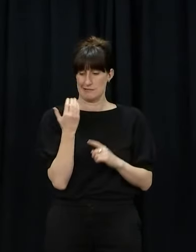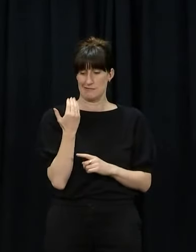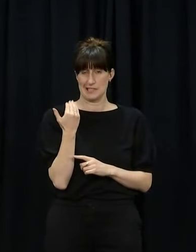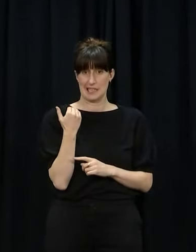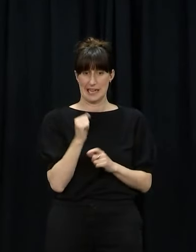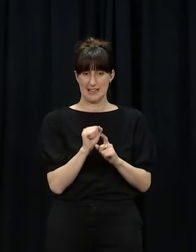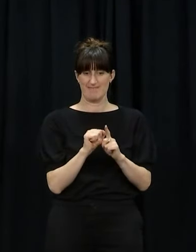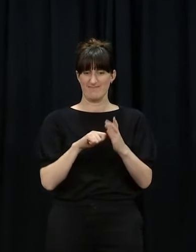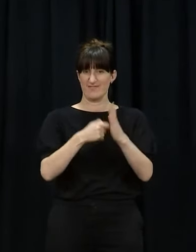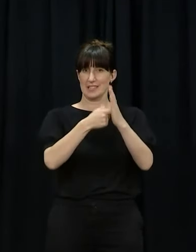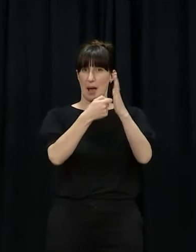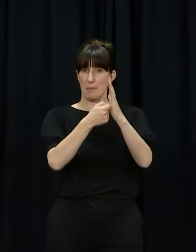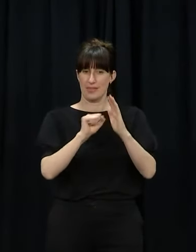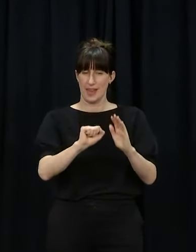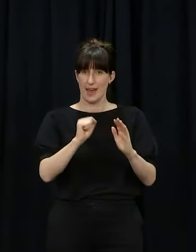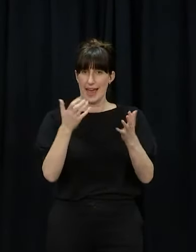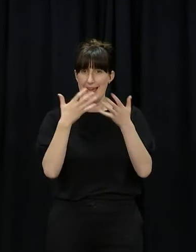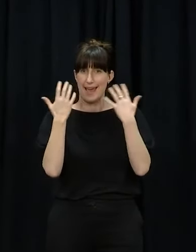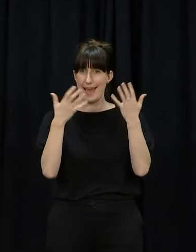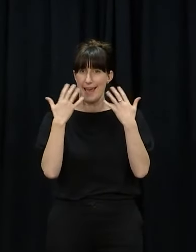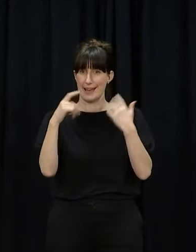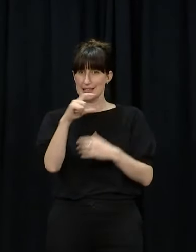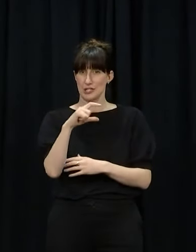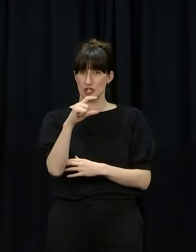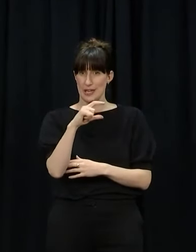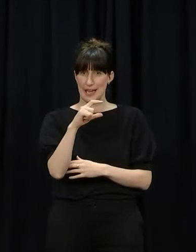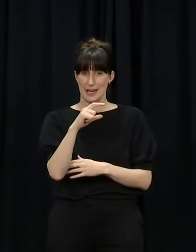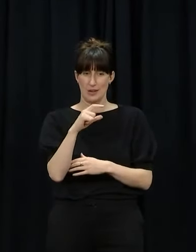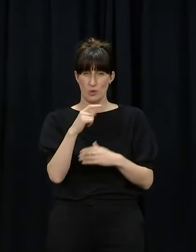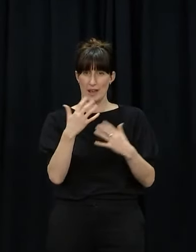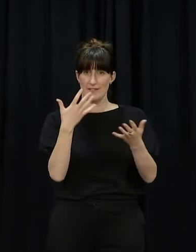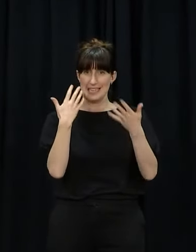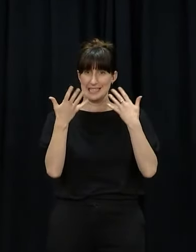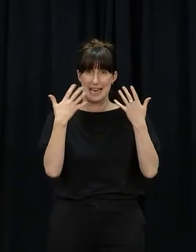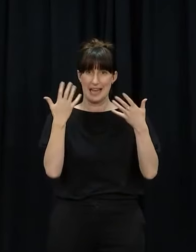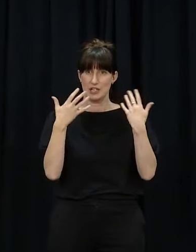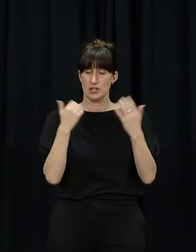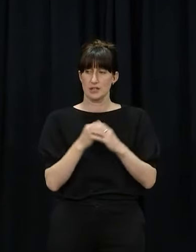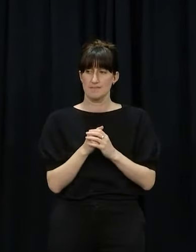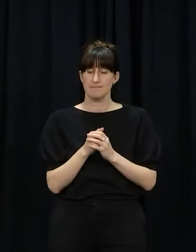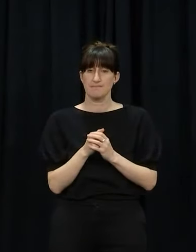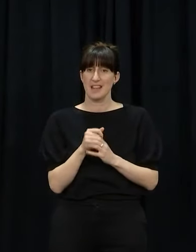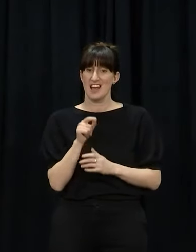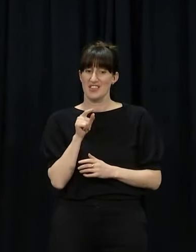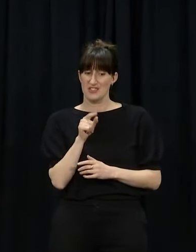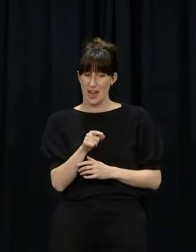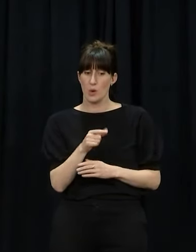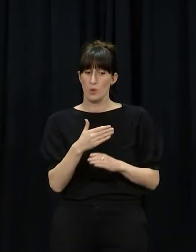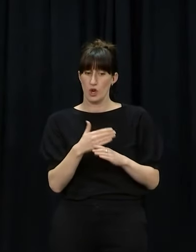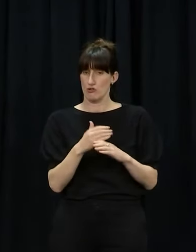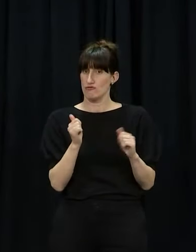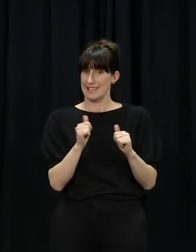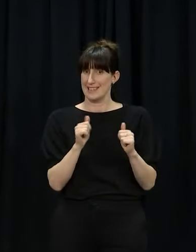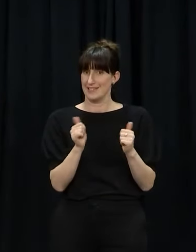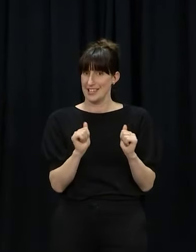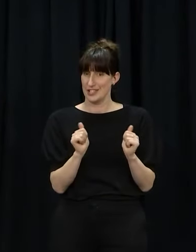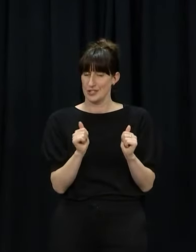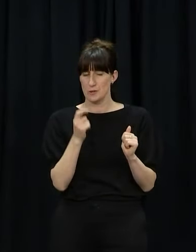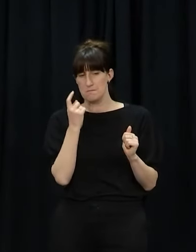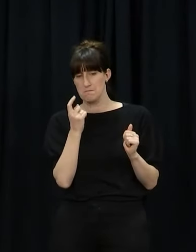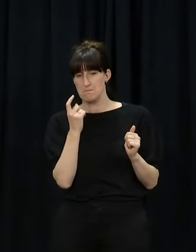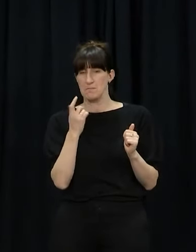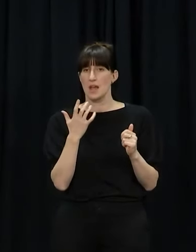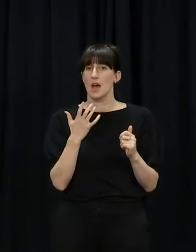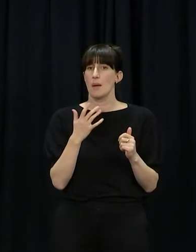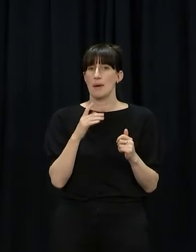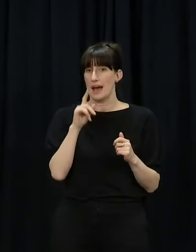I don't want to get a speculate or rule anything in or out, but ventilation was an area where some work had already been done, as it had